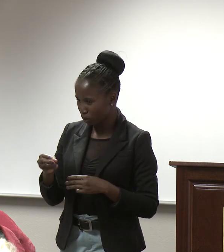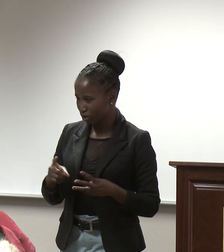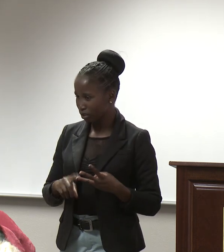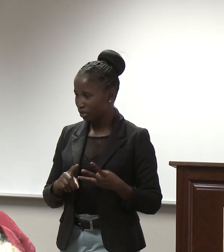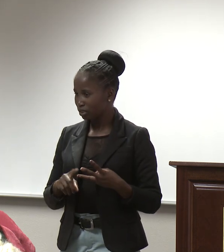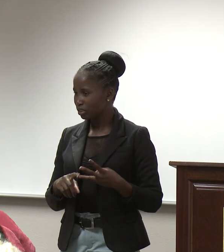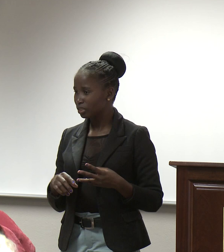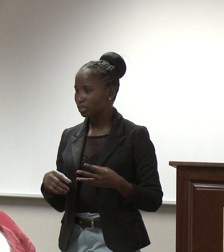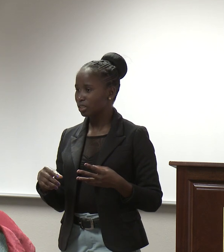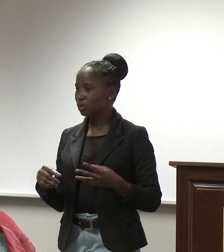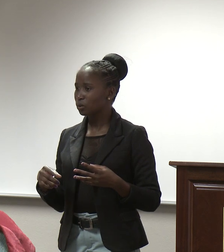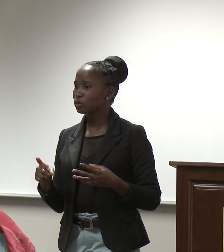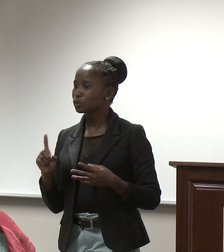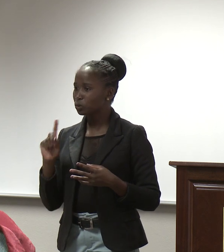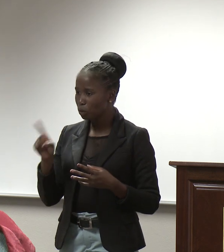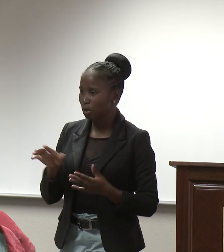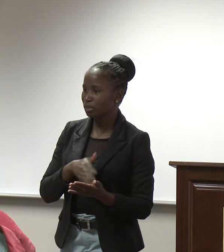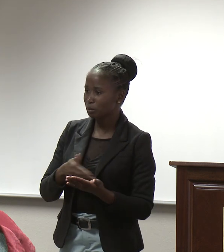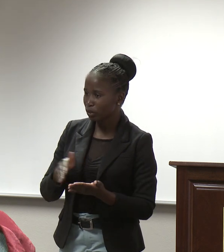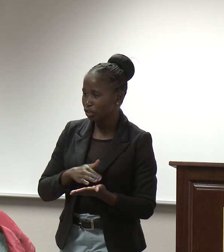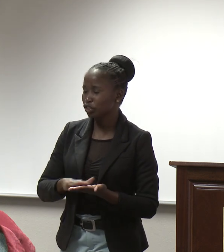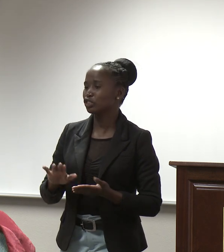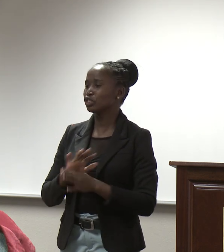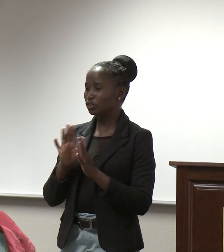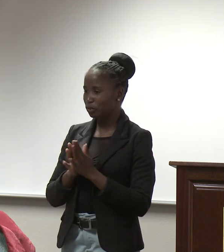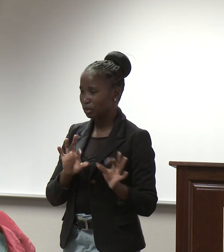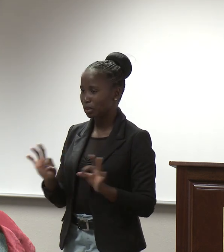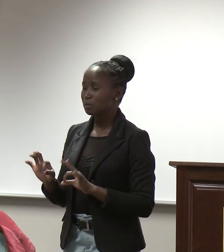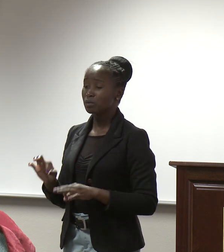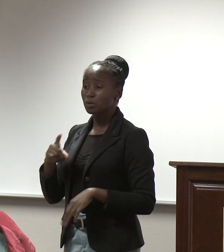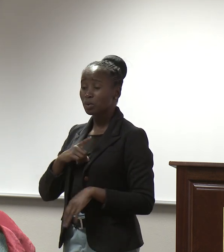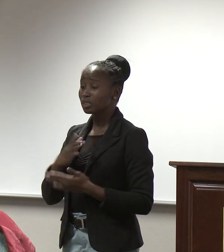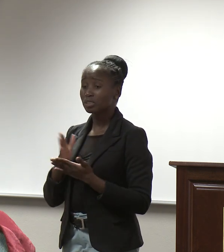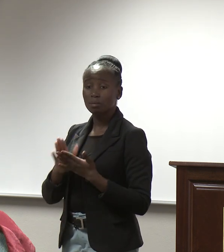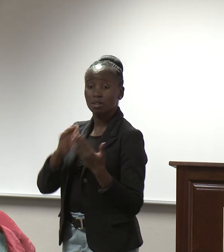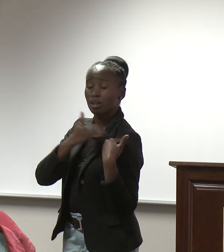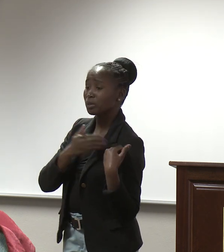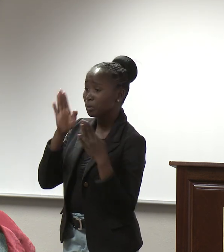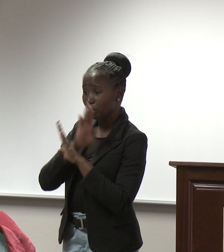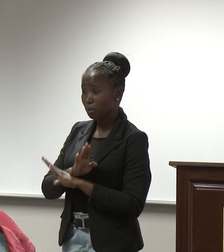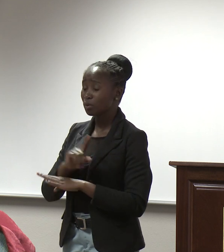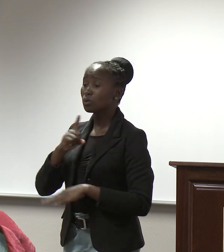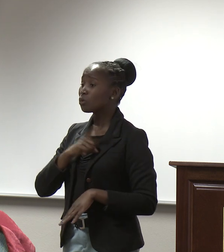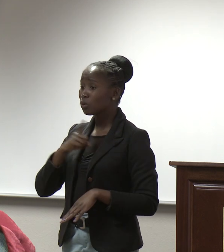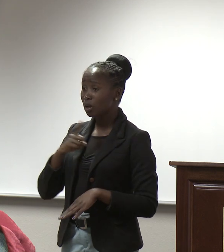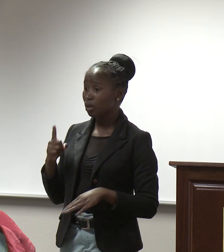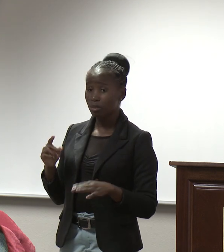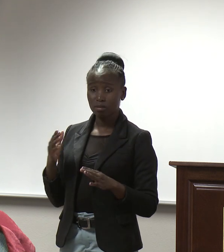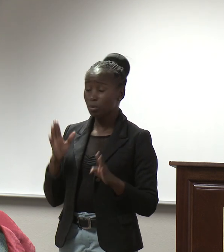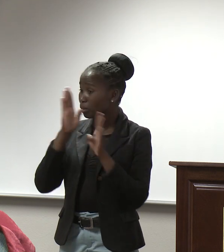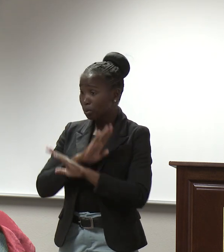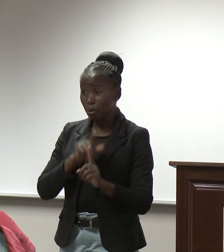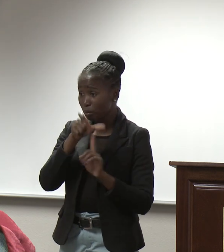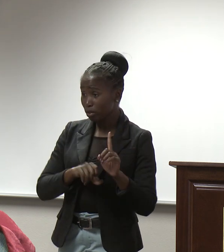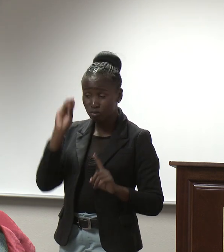you have to publish. And the numbers, and the quality doesn't count at all, because nobody is interested in quality of